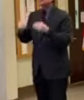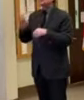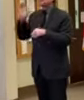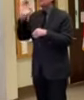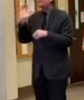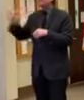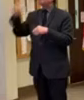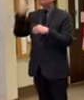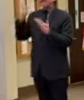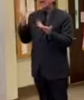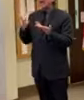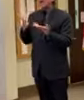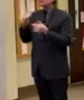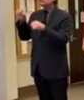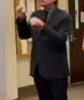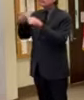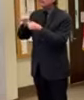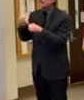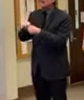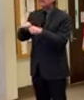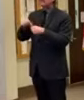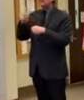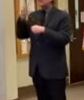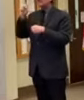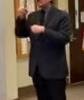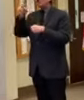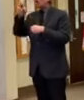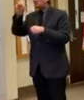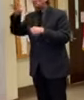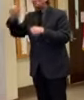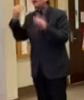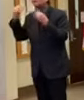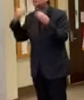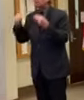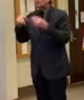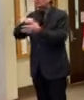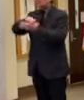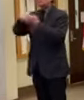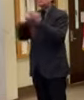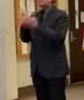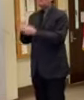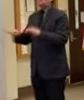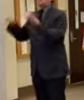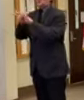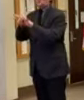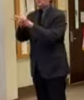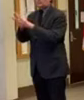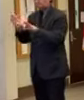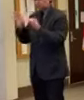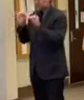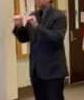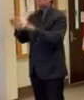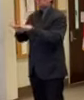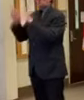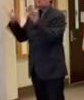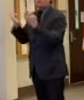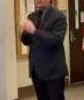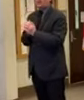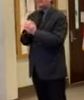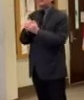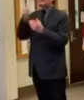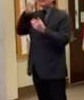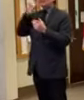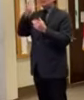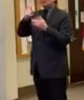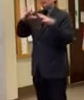banks and financial institutions, hardware stores, and gas stations. All gatherings should be postponed or canceled.